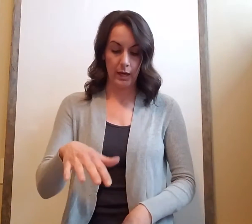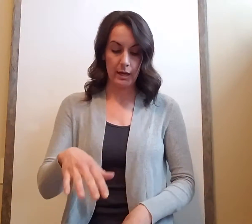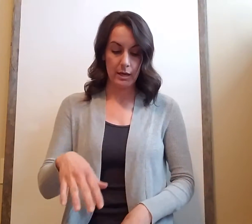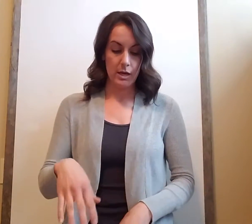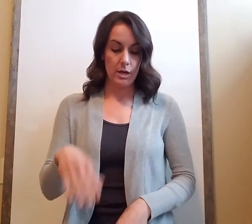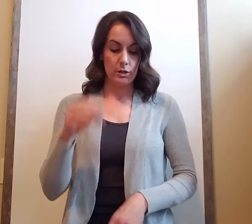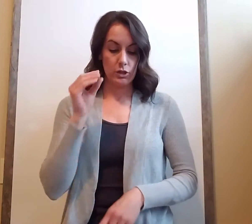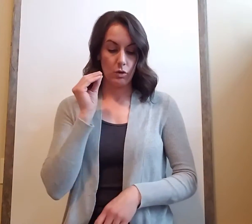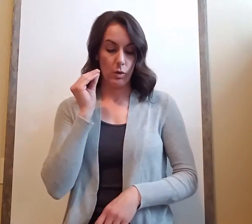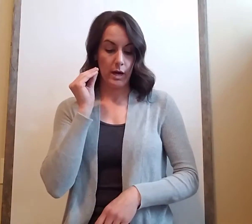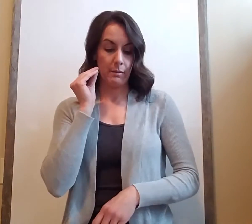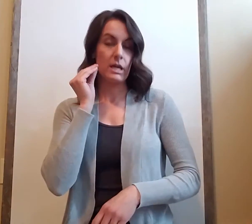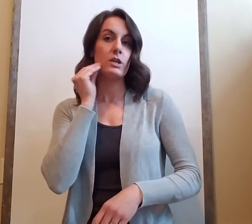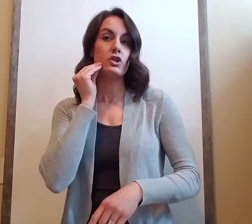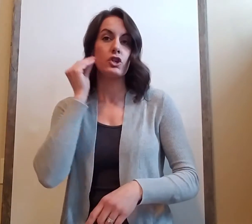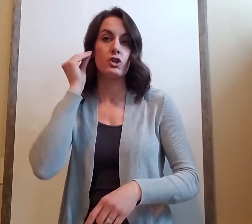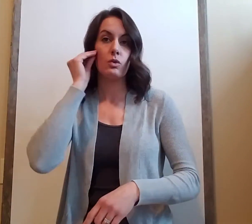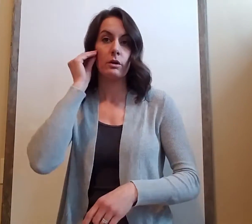okay? So ensure